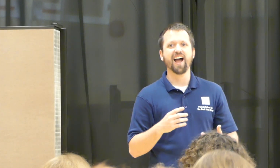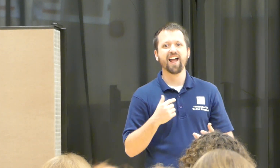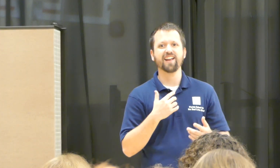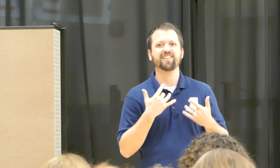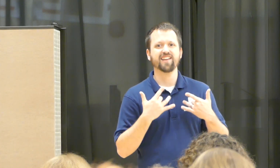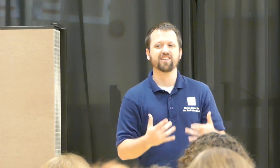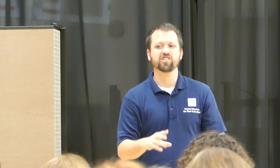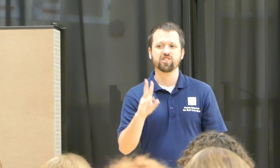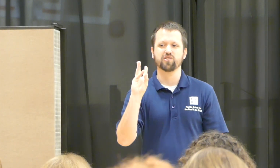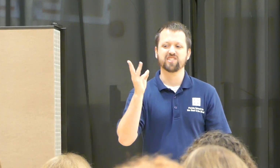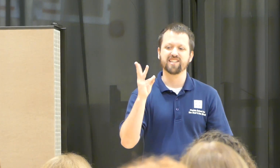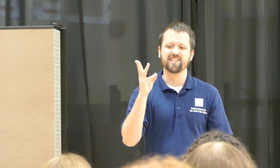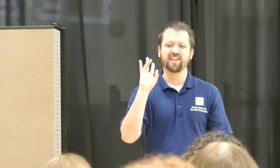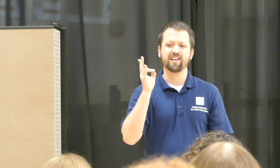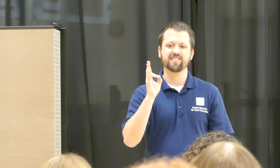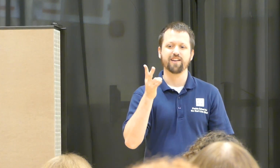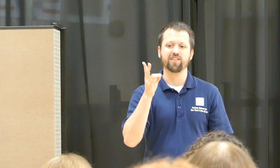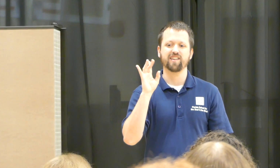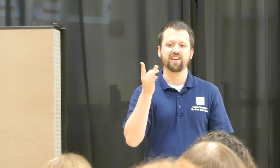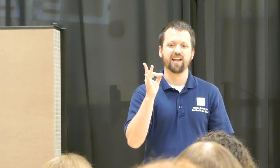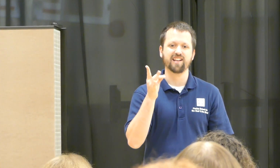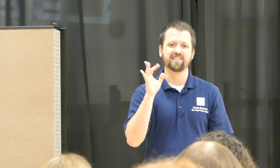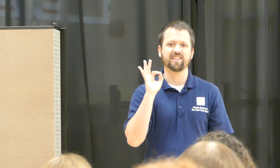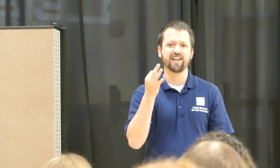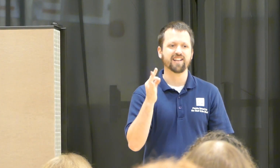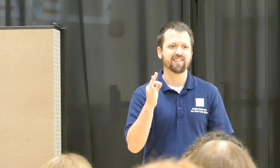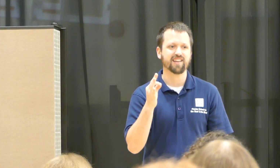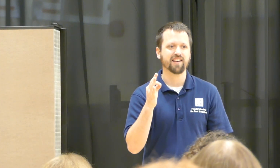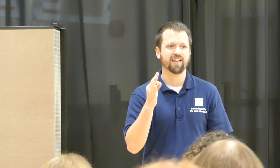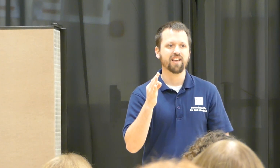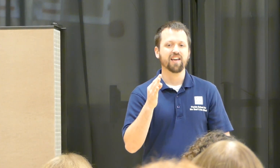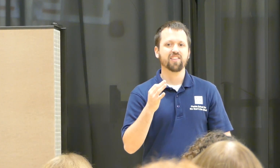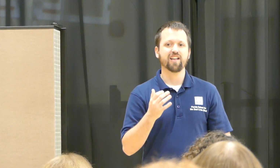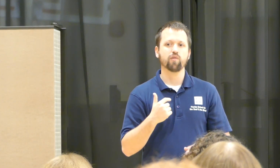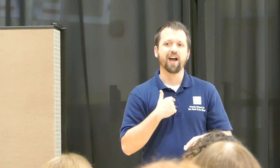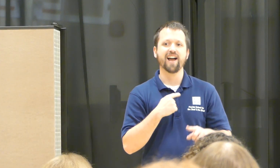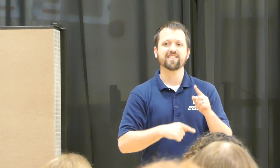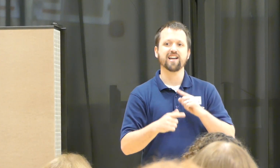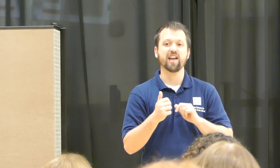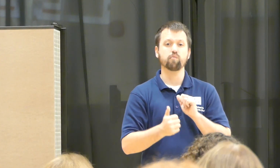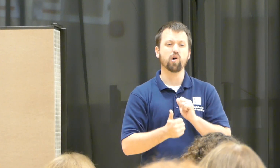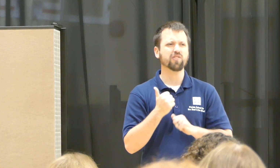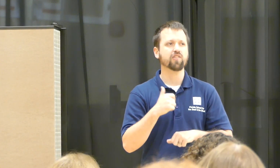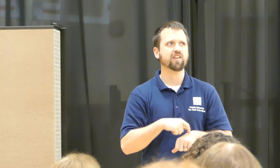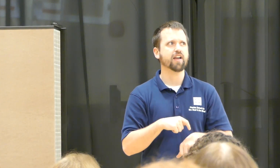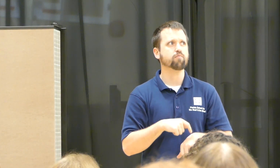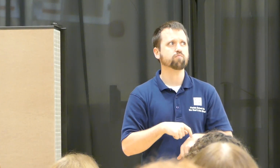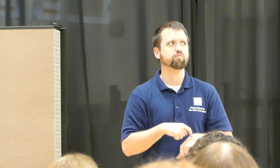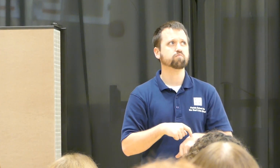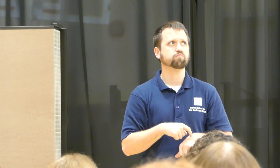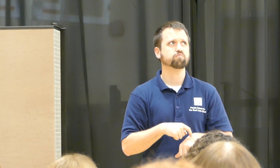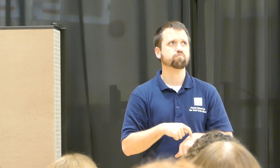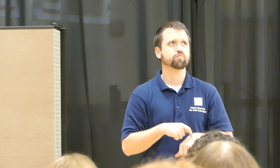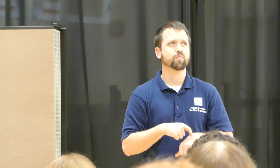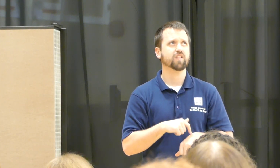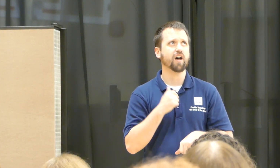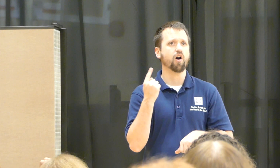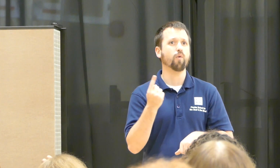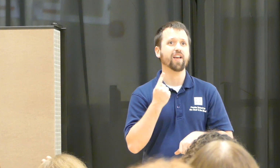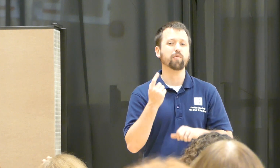I tend to just do 16, 17, 18, 19. That's what I sign most of the time. Not always, but